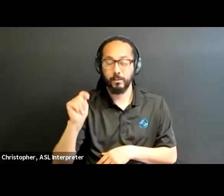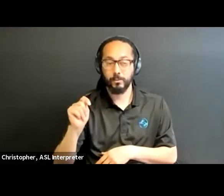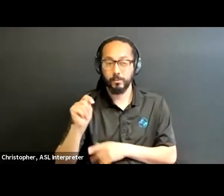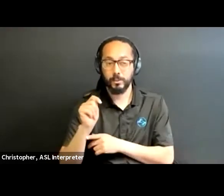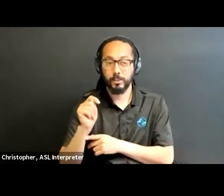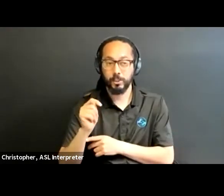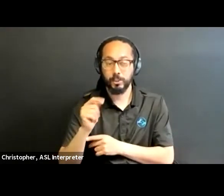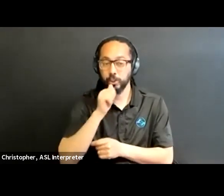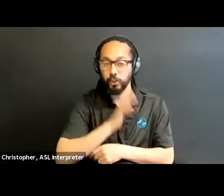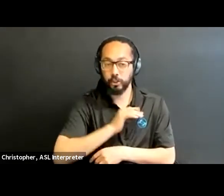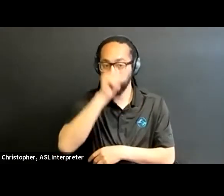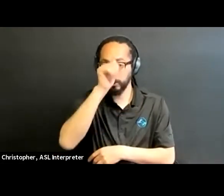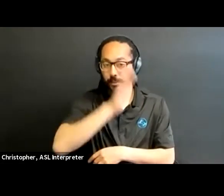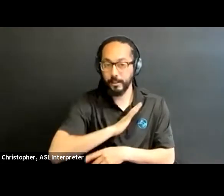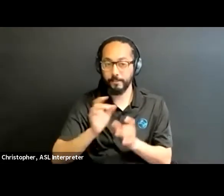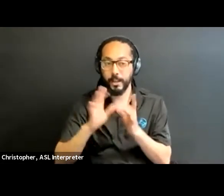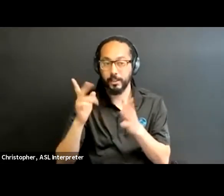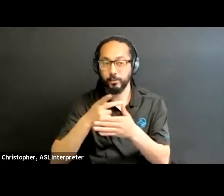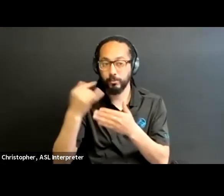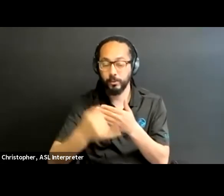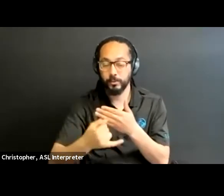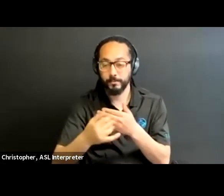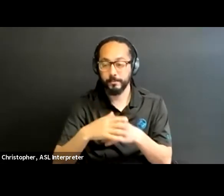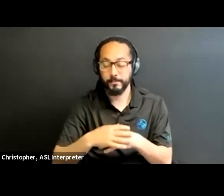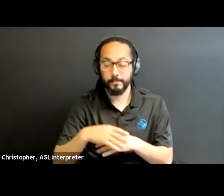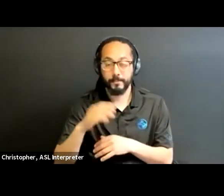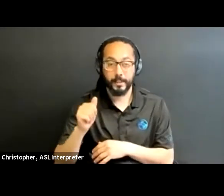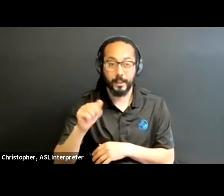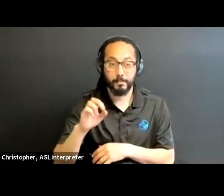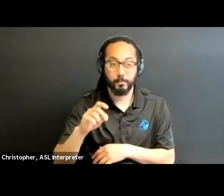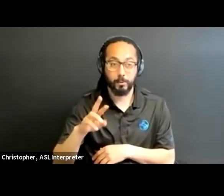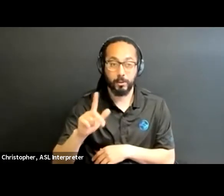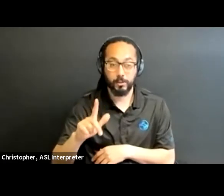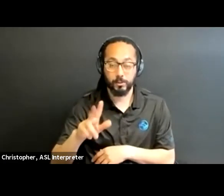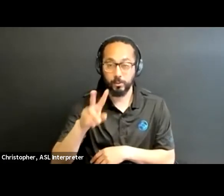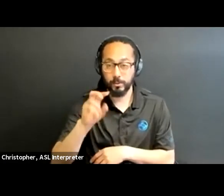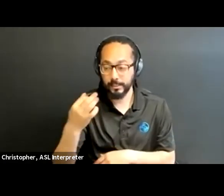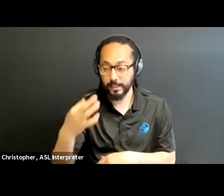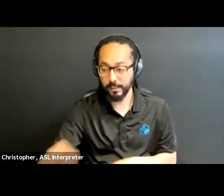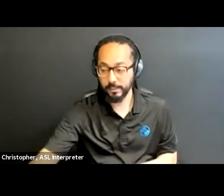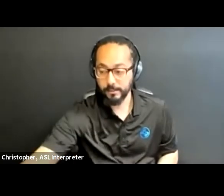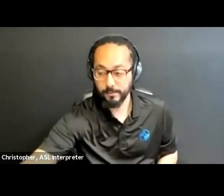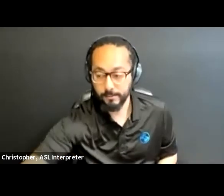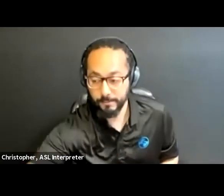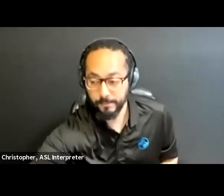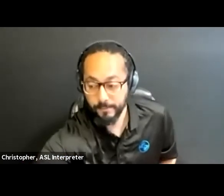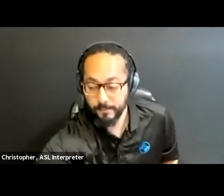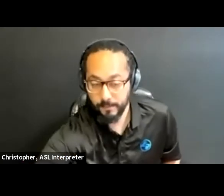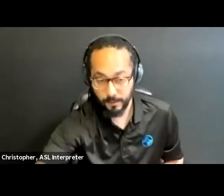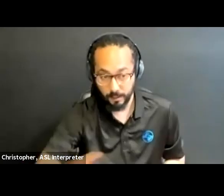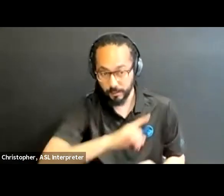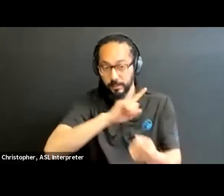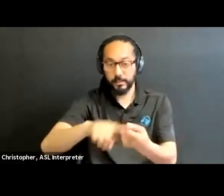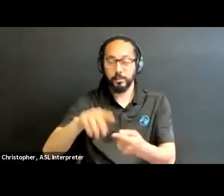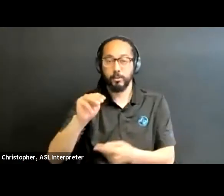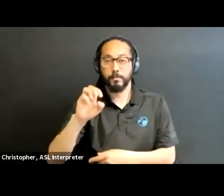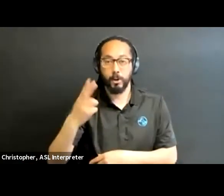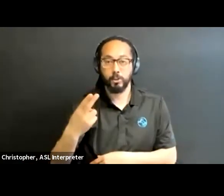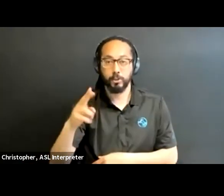started this project in April 2019, and it was ongoing until March 2023.